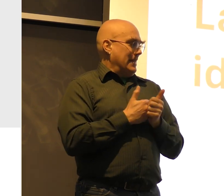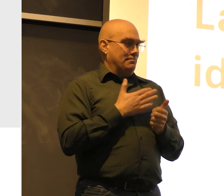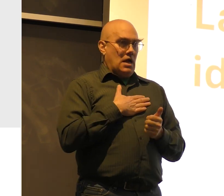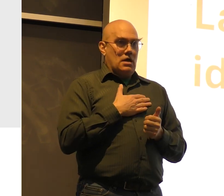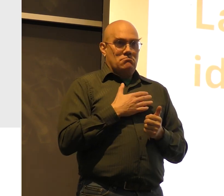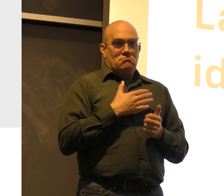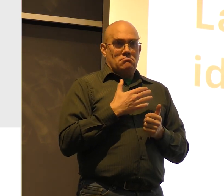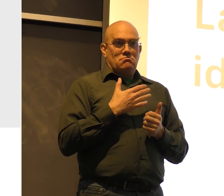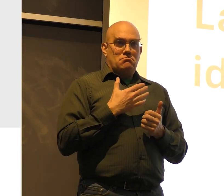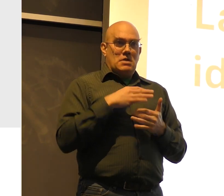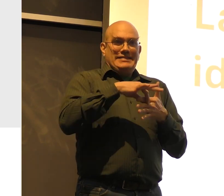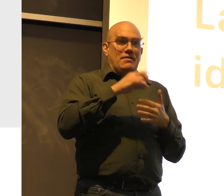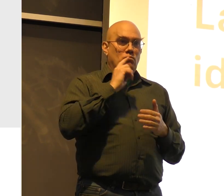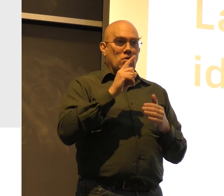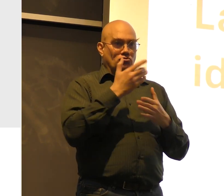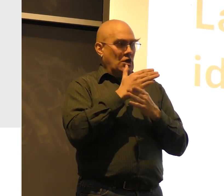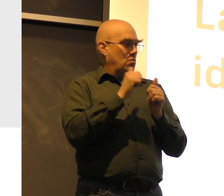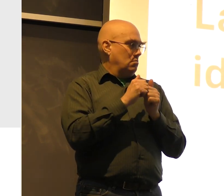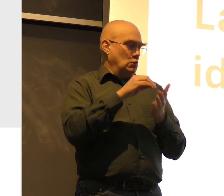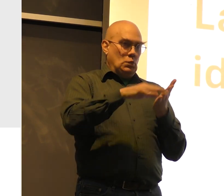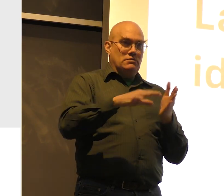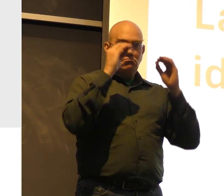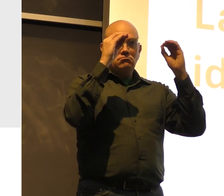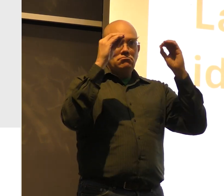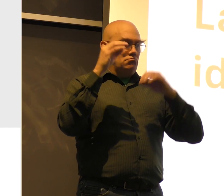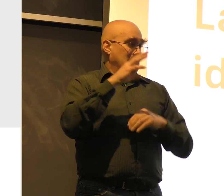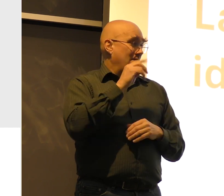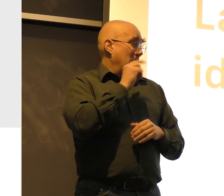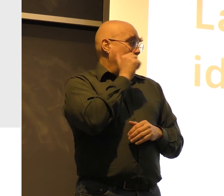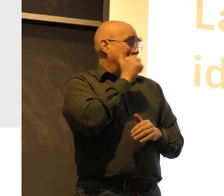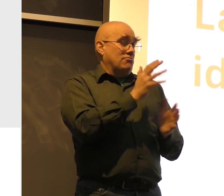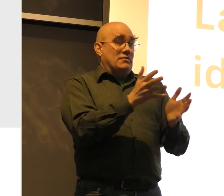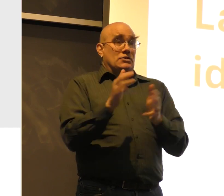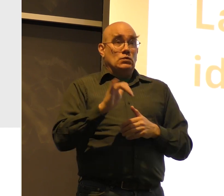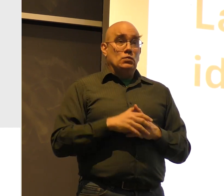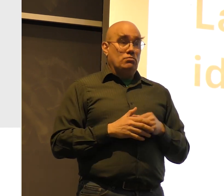And that's how I update my content to share with my students when I teach them, and for everyday